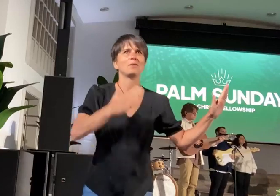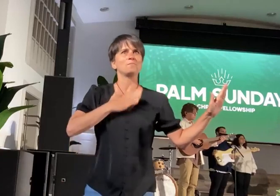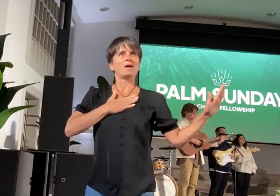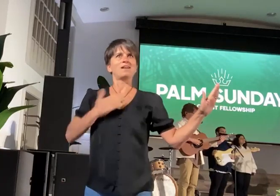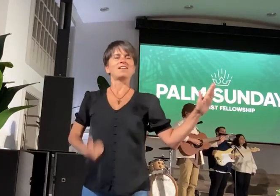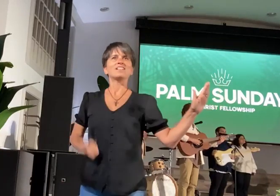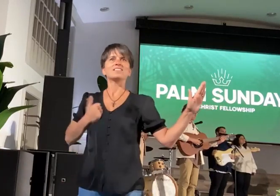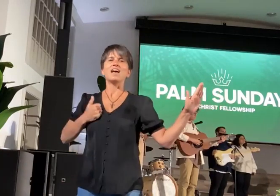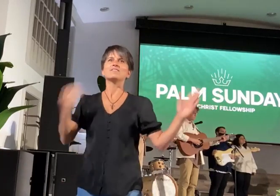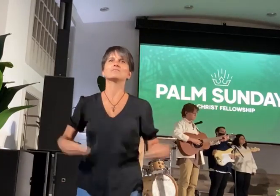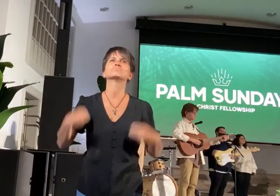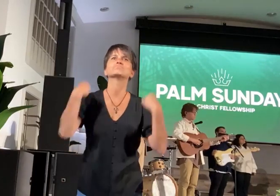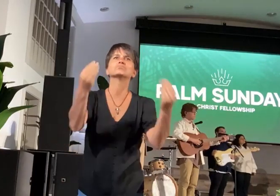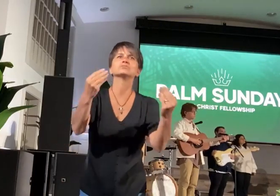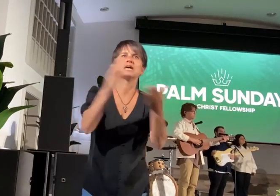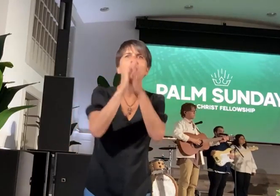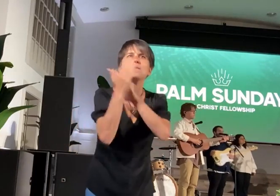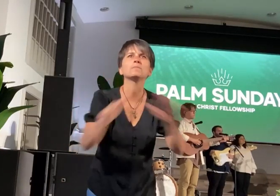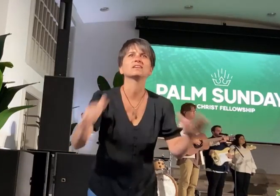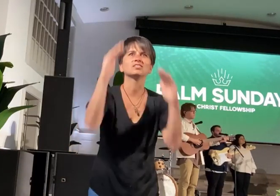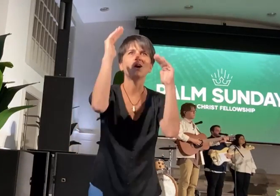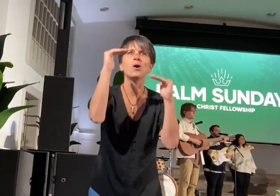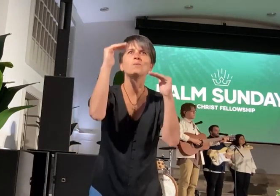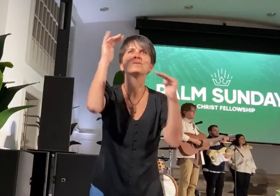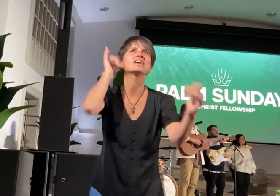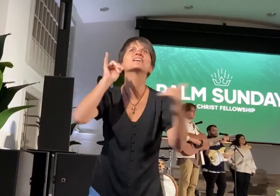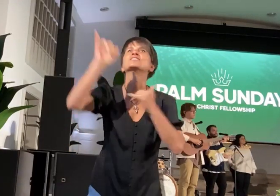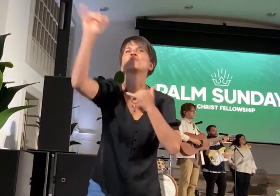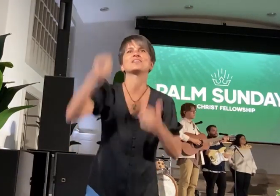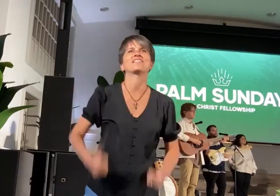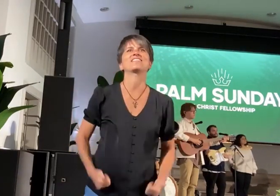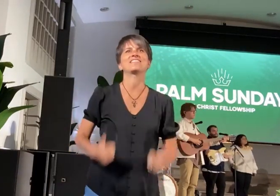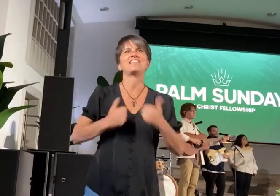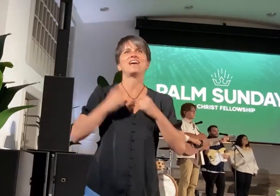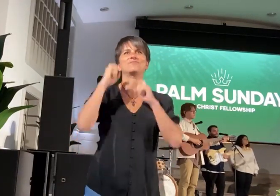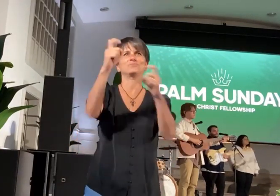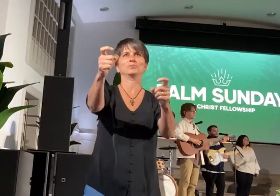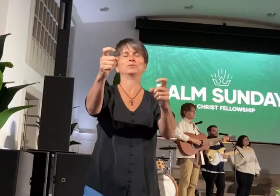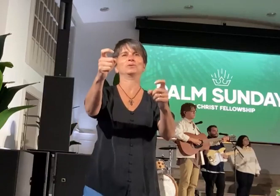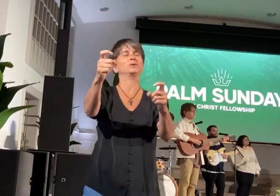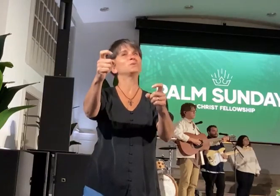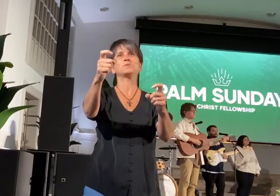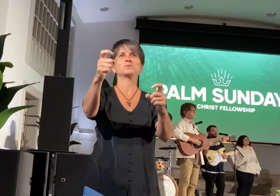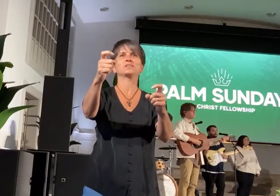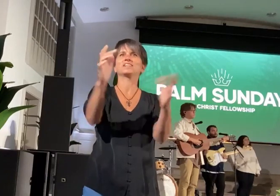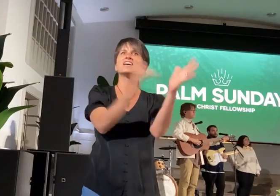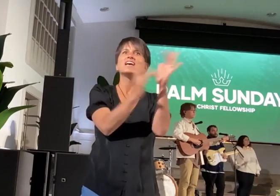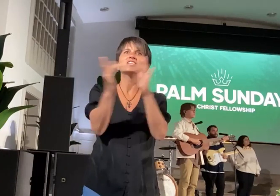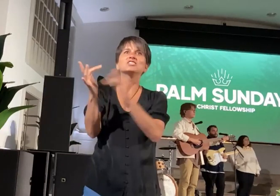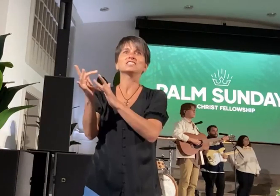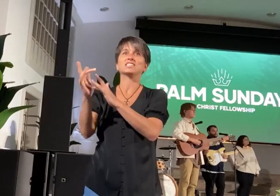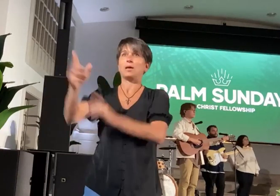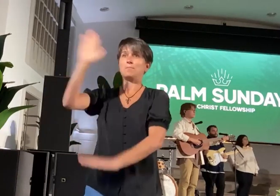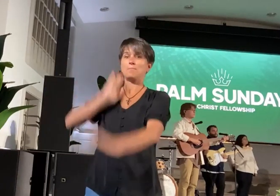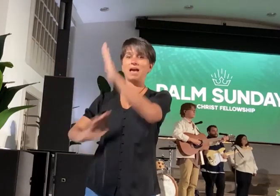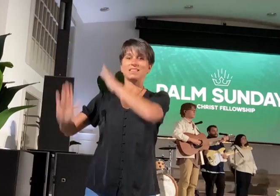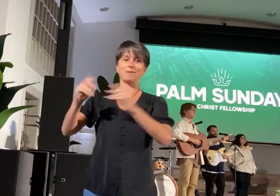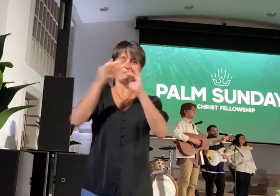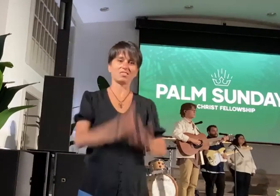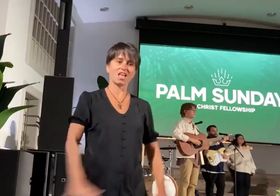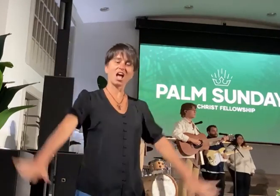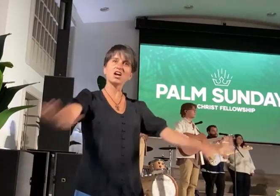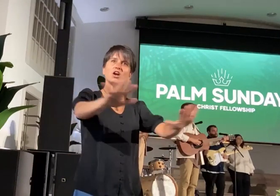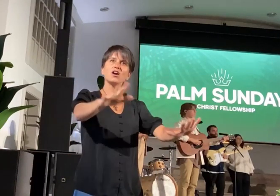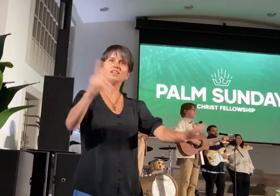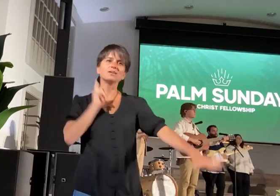salvation and peace and hope and eternal life. Jesus in the garden, he began by sweating drops